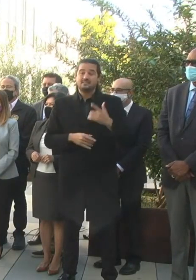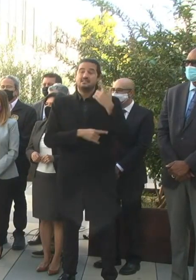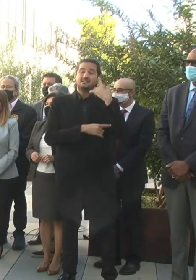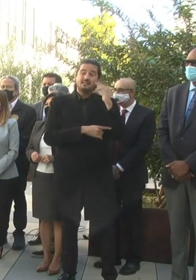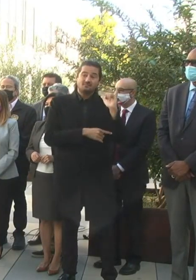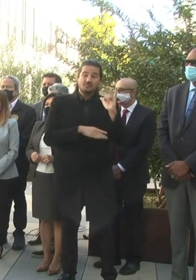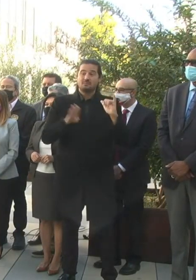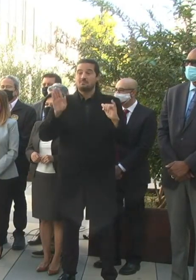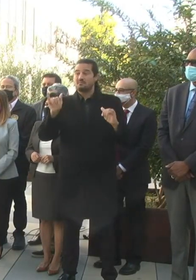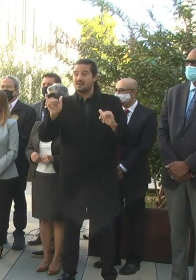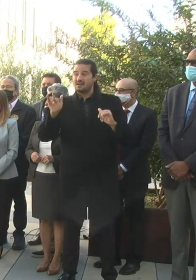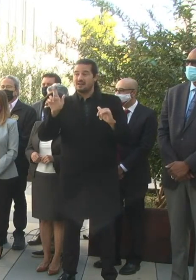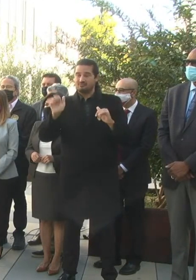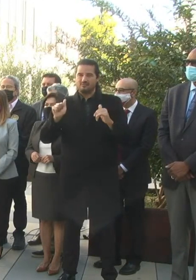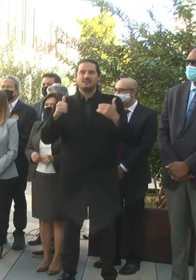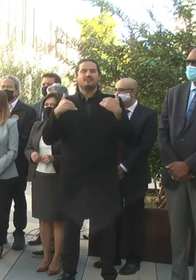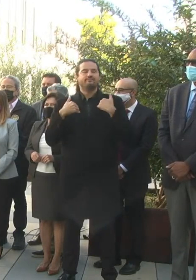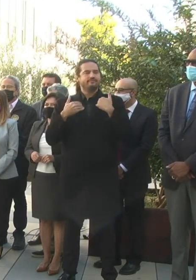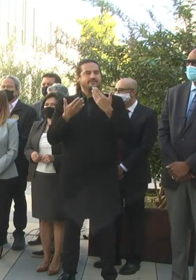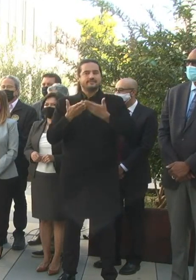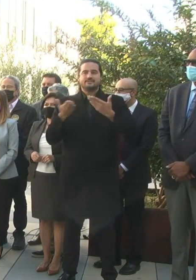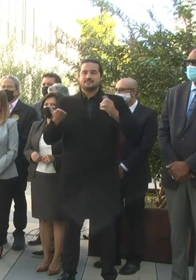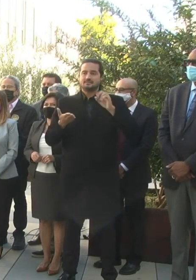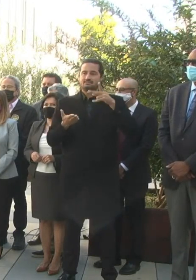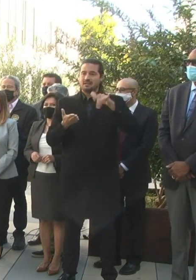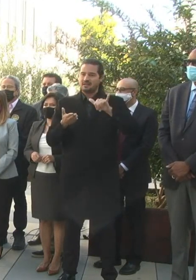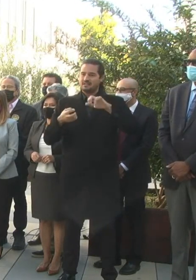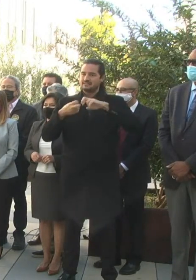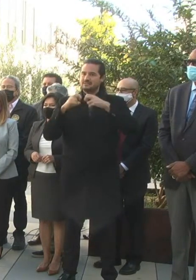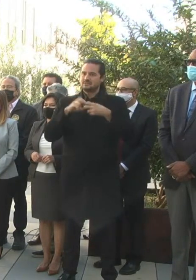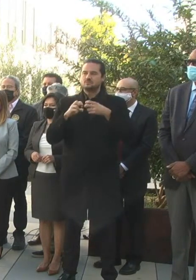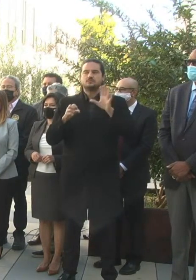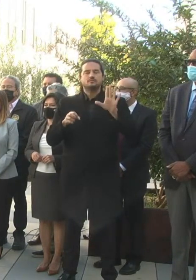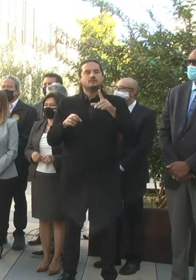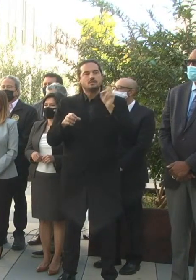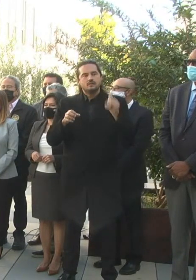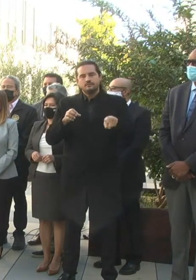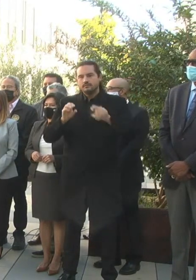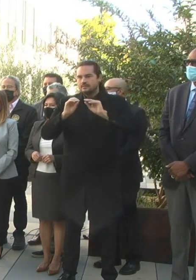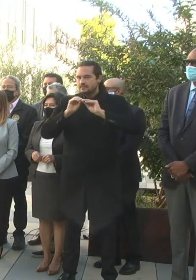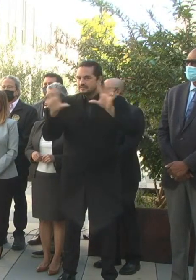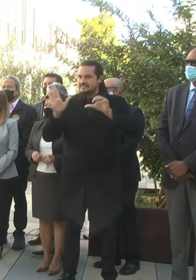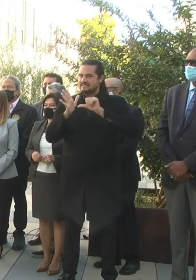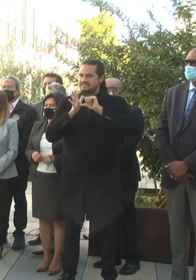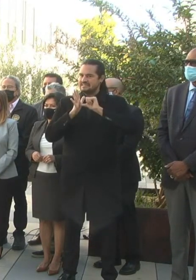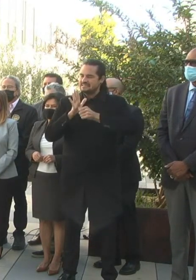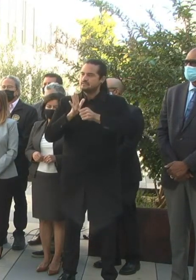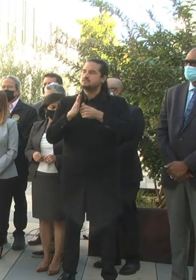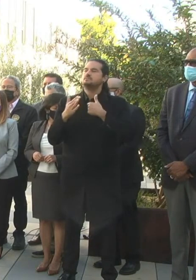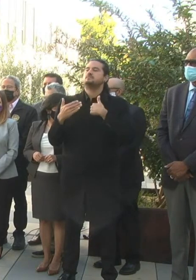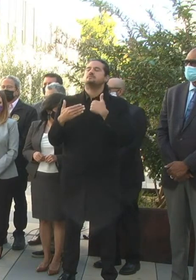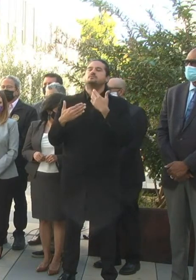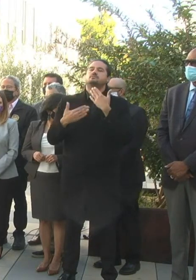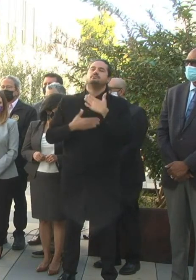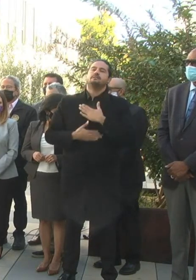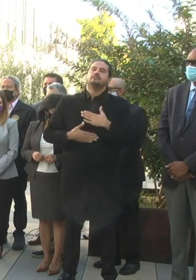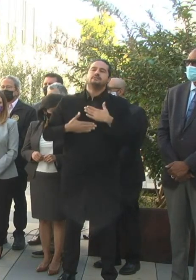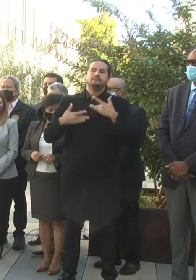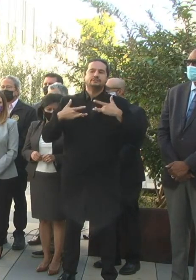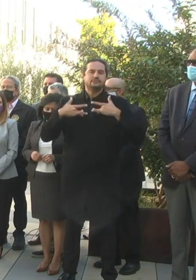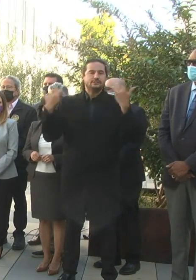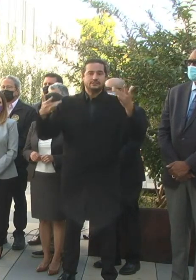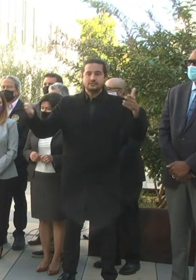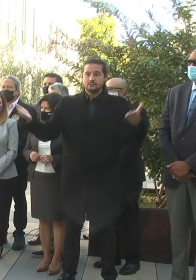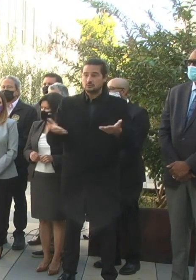that cannot be underscored enough. It is my extreme pleasure to introduce to you the legislative leaders